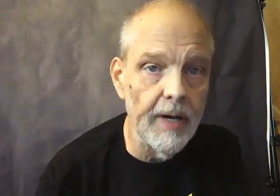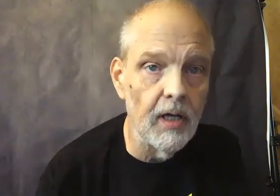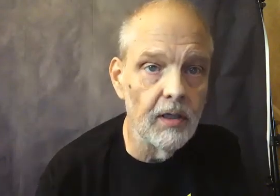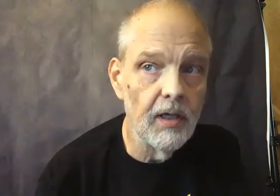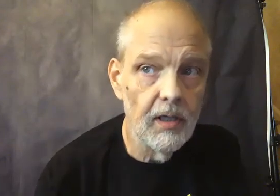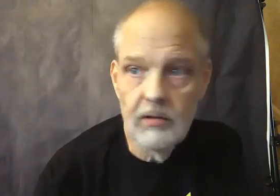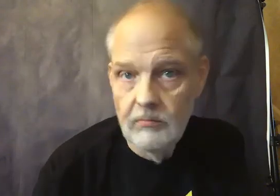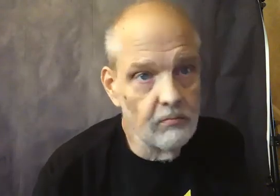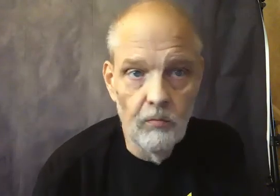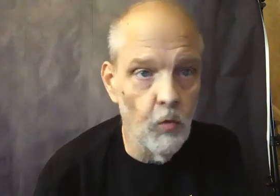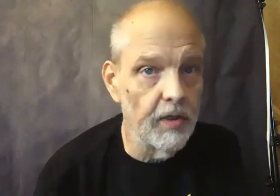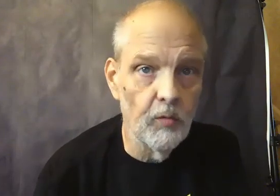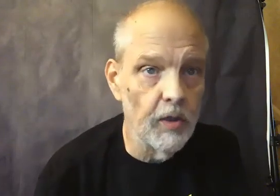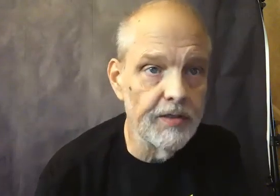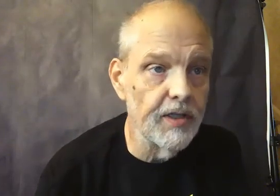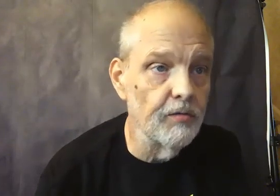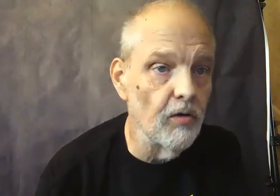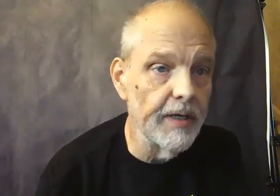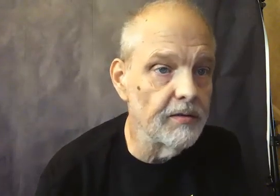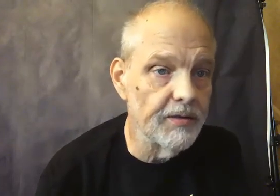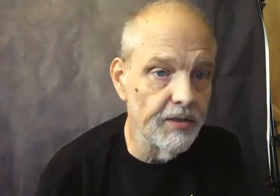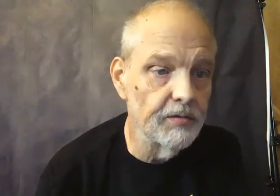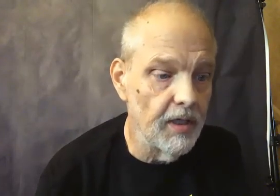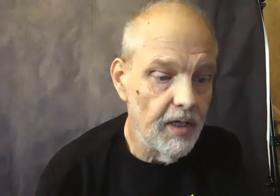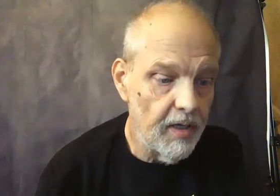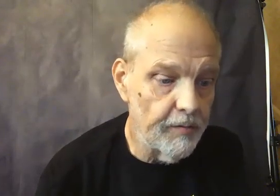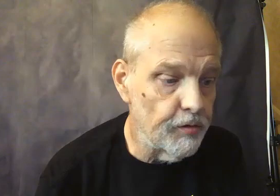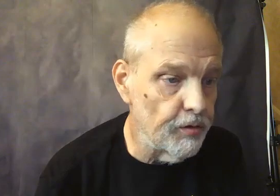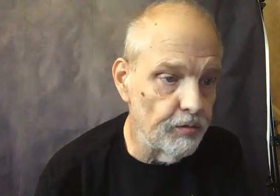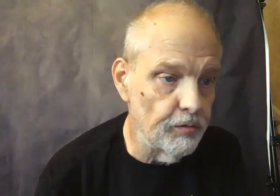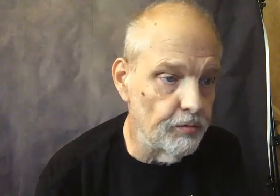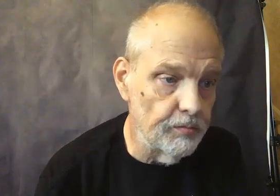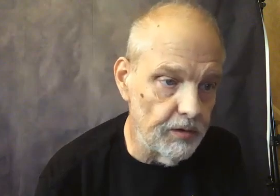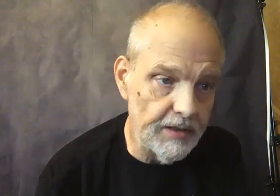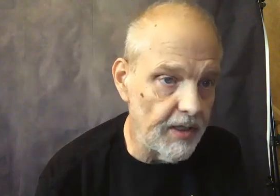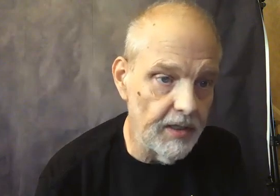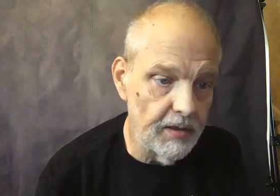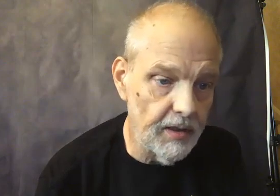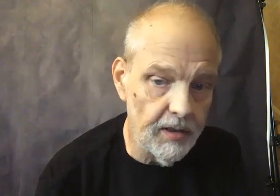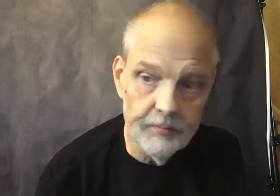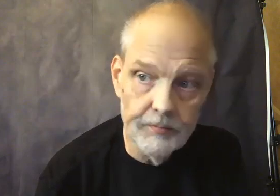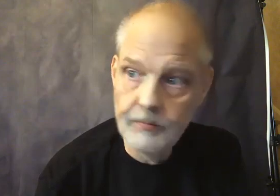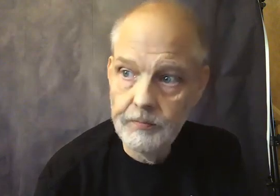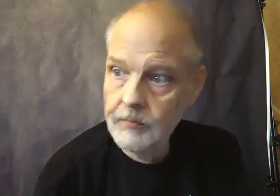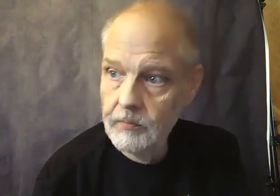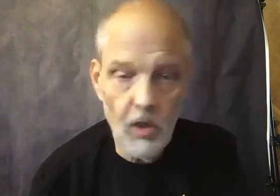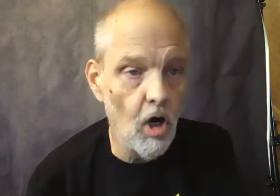about what it is that you know about. So if you do, let's say,